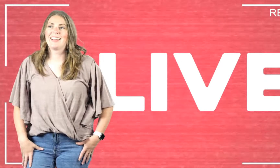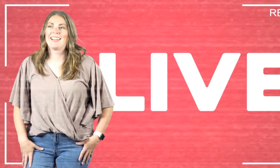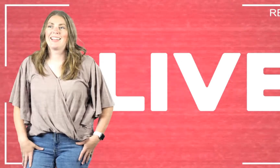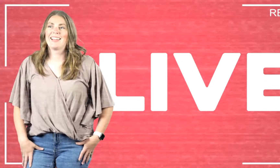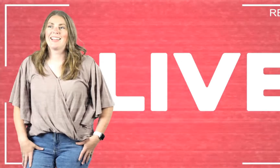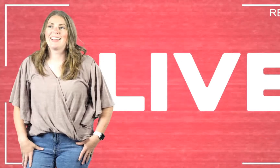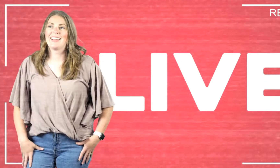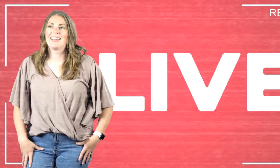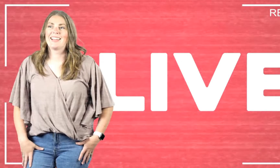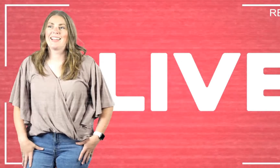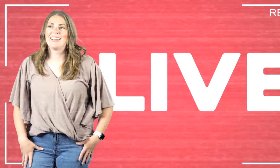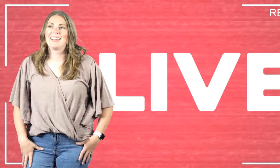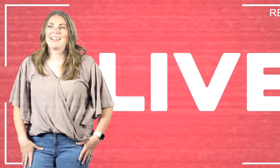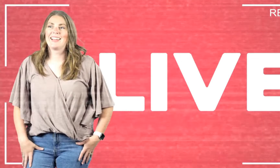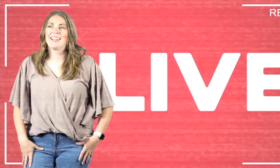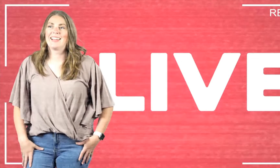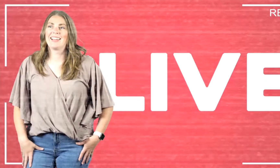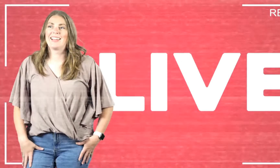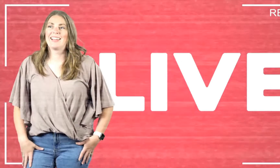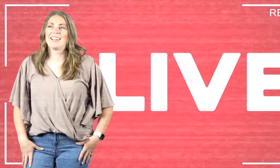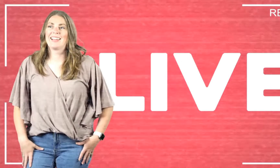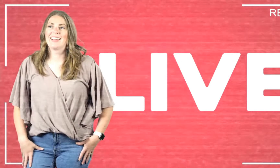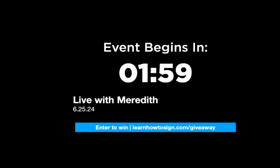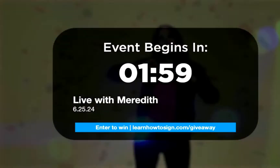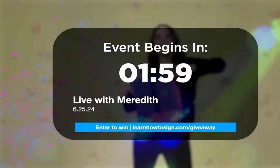the feelings that